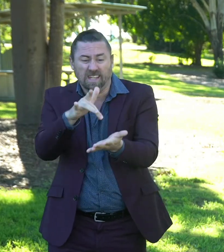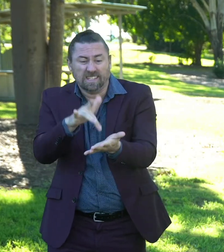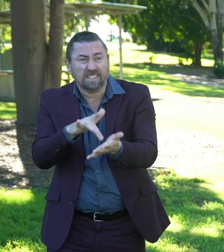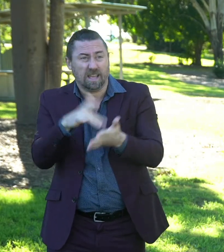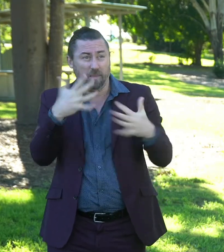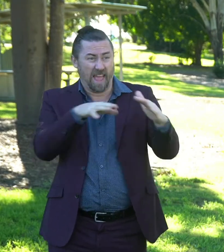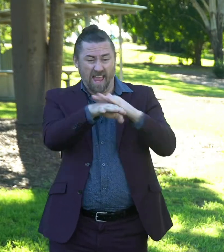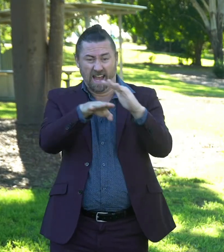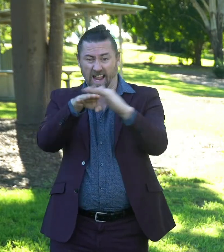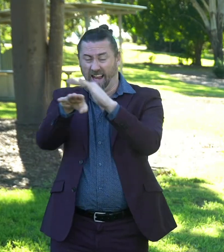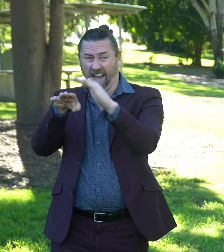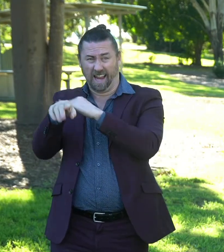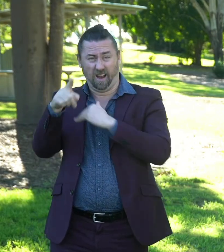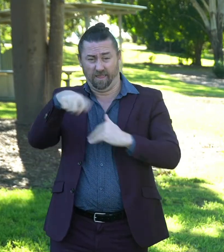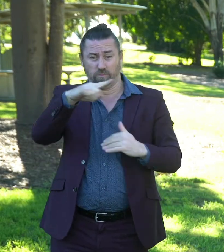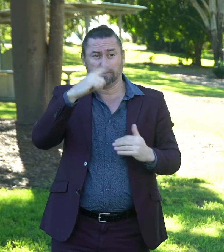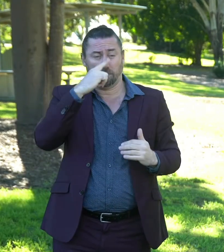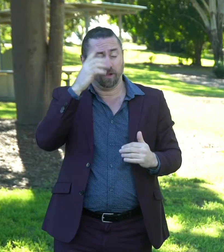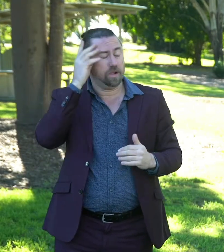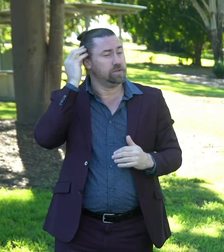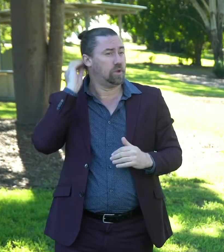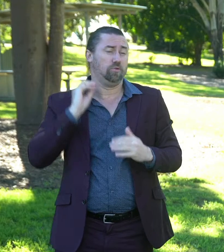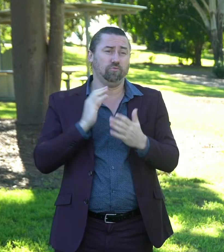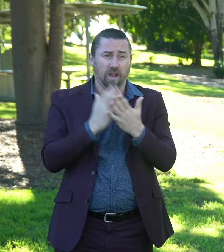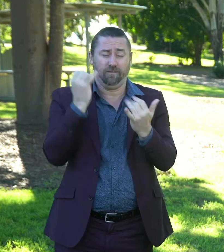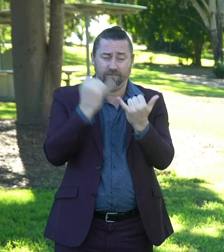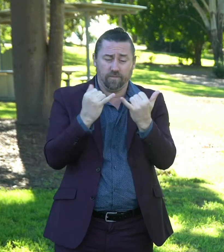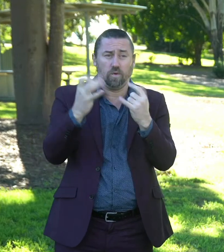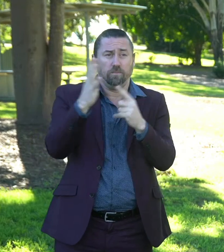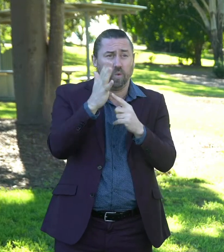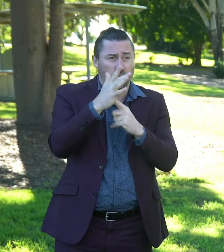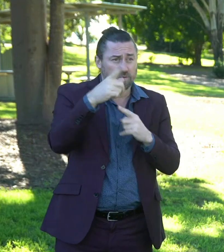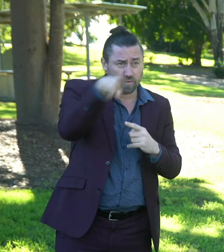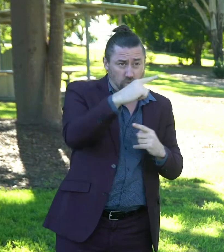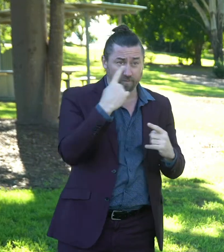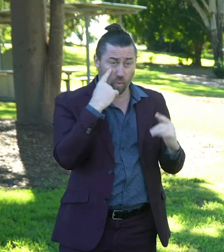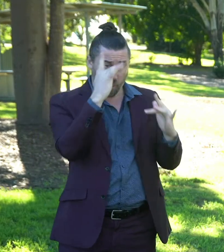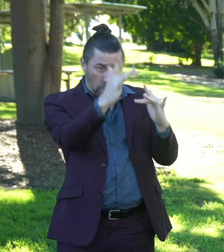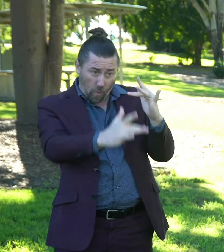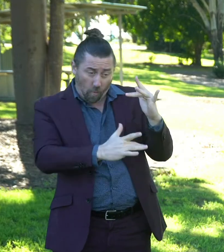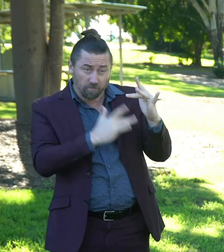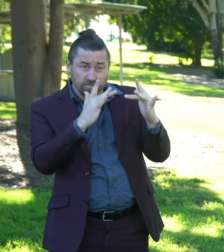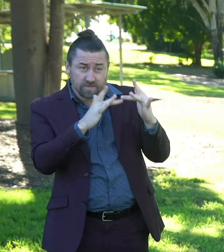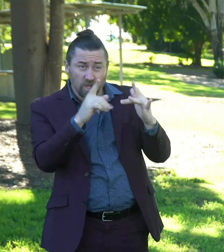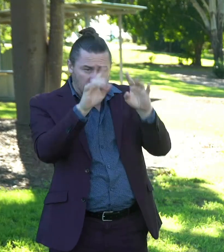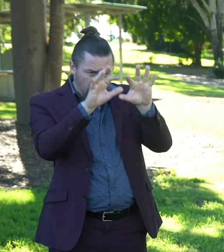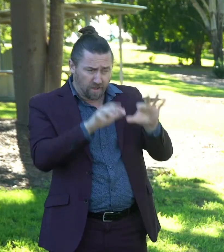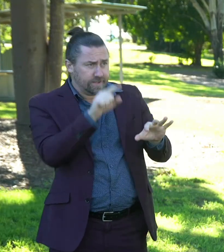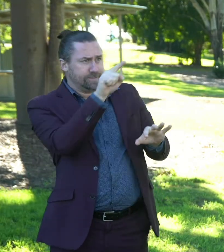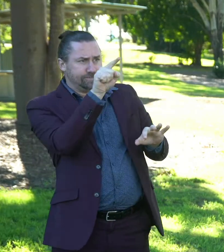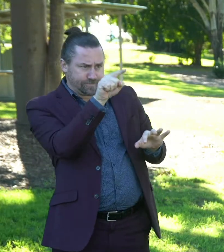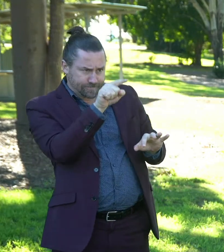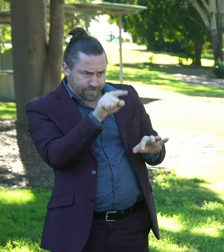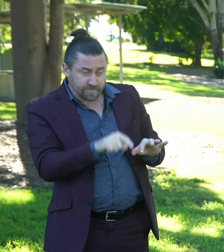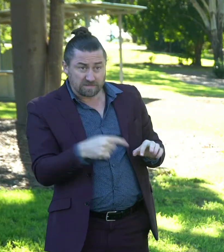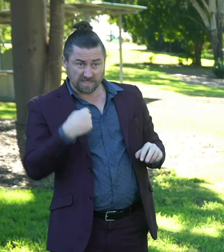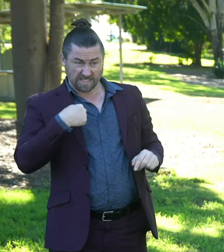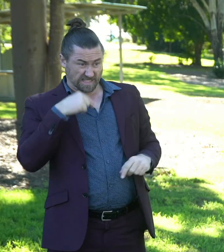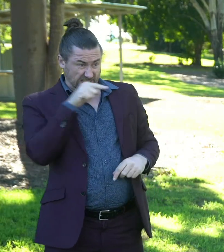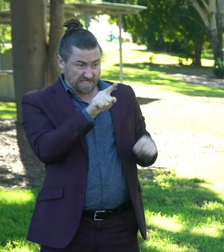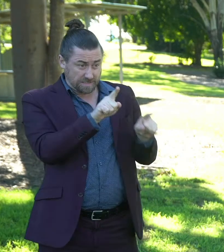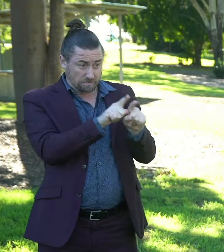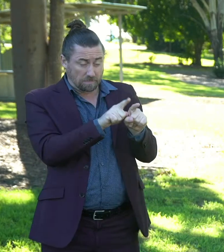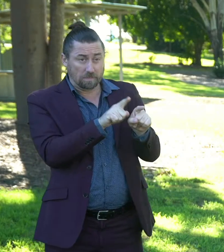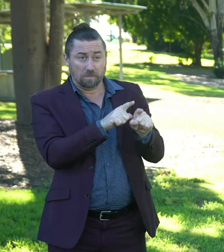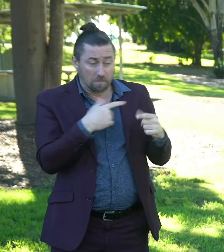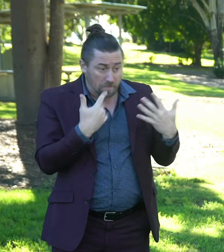etc. So that's really important. If everyone, once we've got that information up on the website, could you please go and